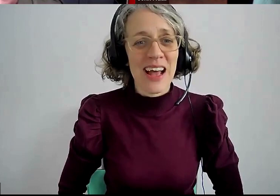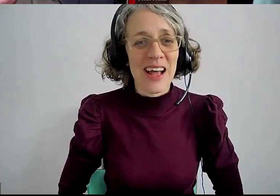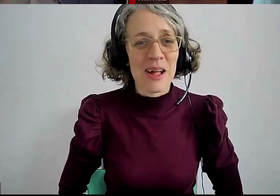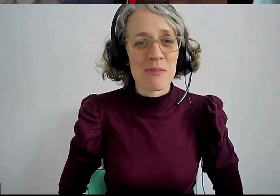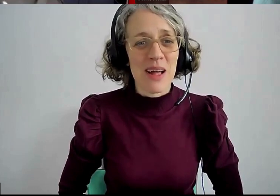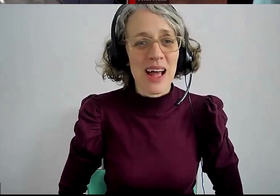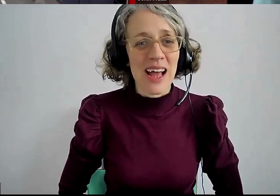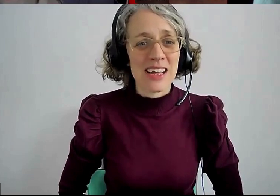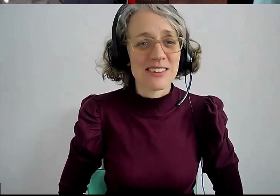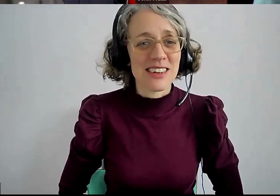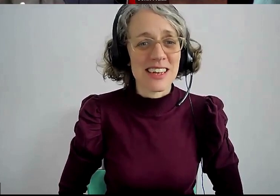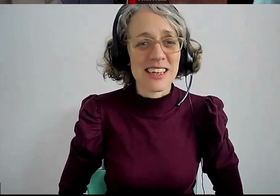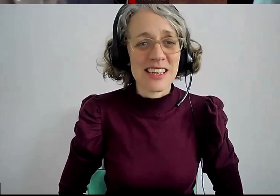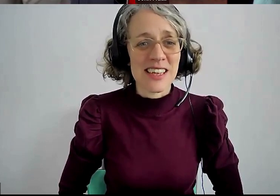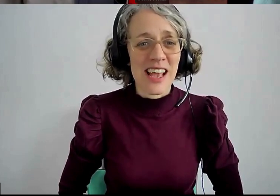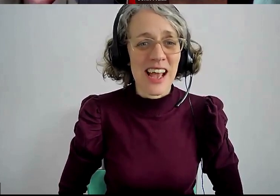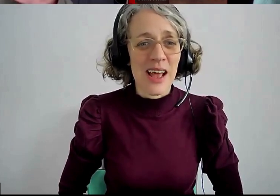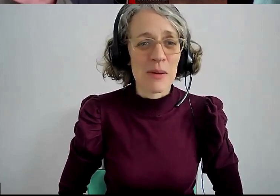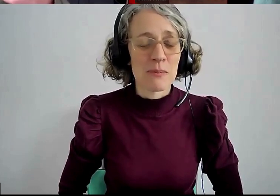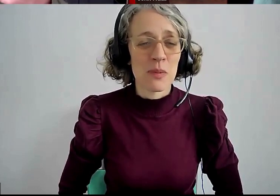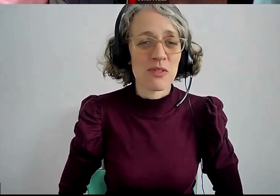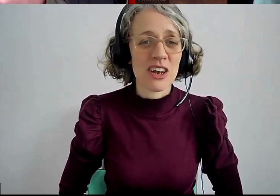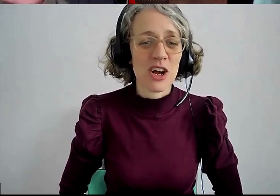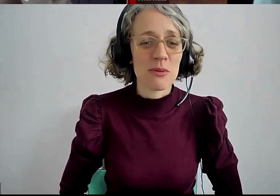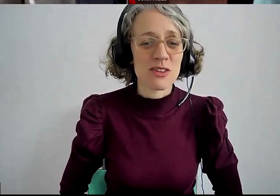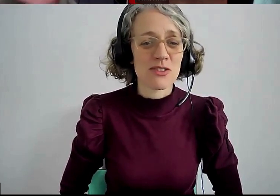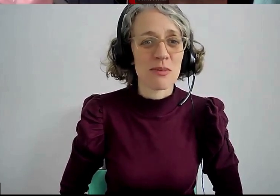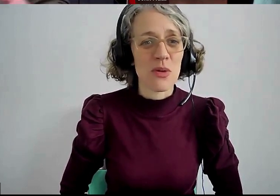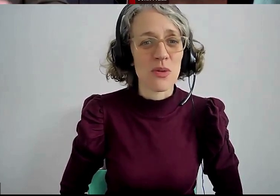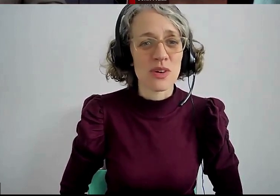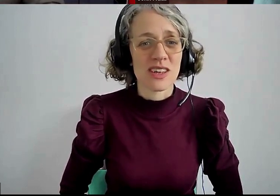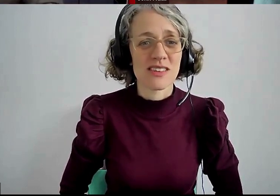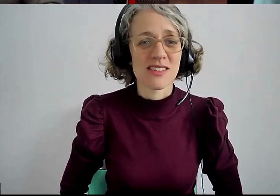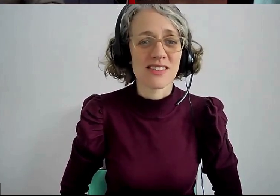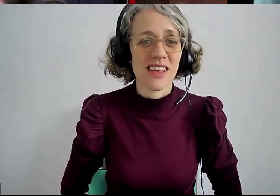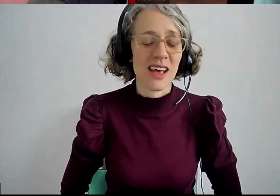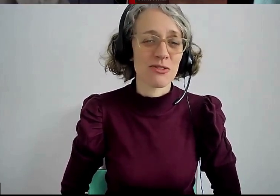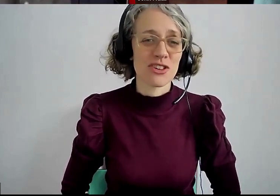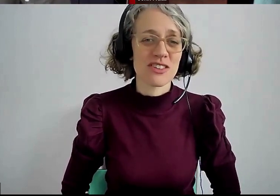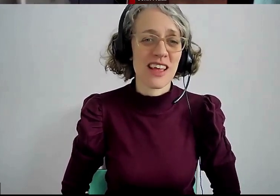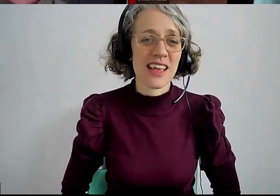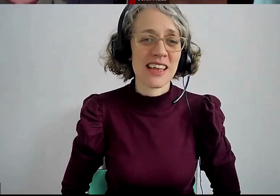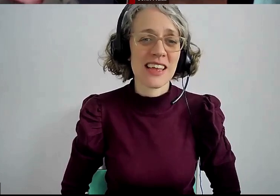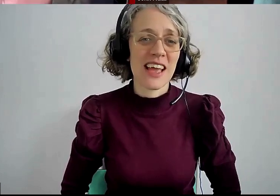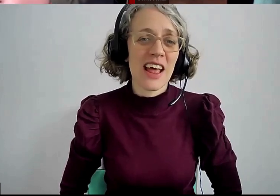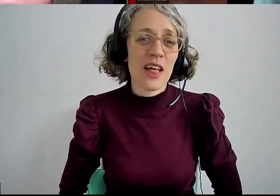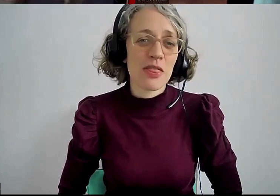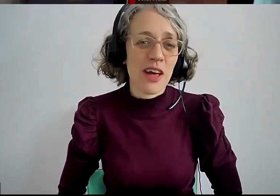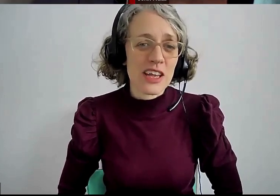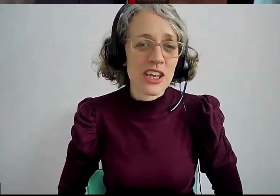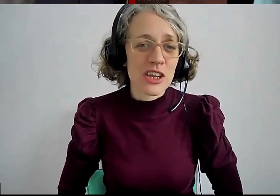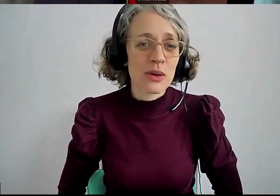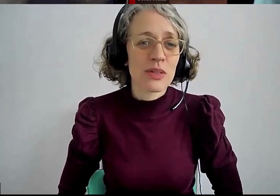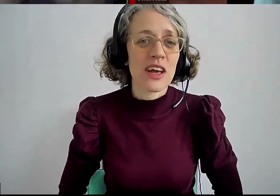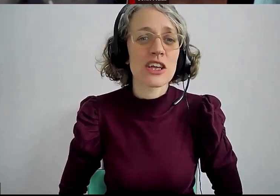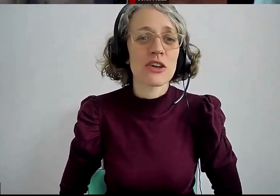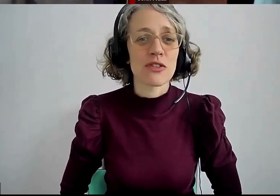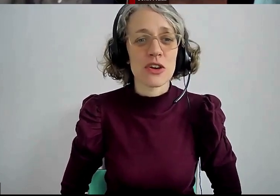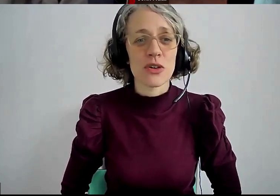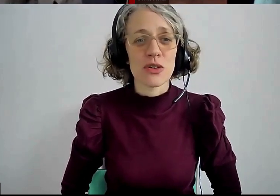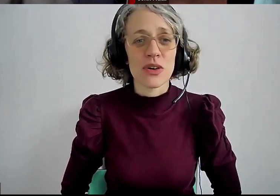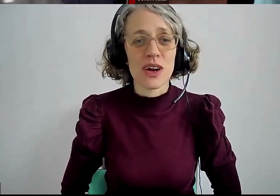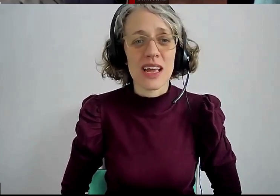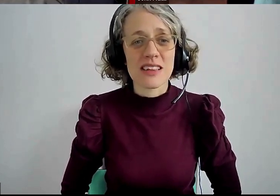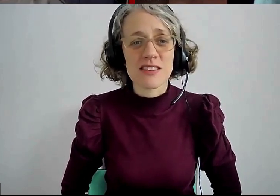now. Actually, we've had comments from the audience just saying, thank you